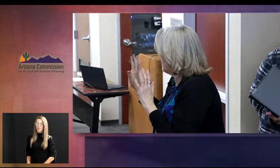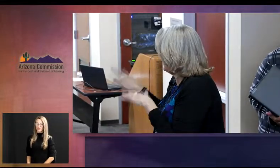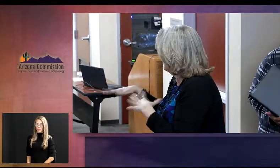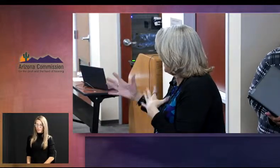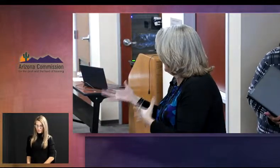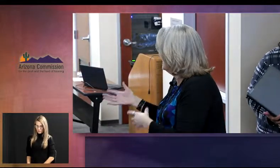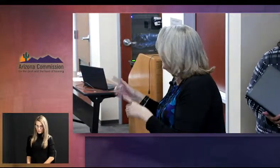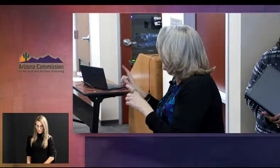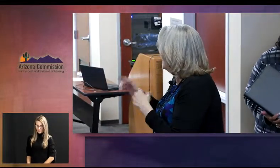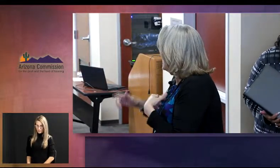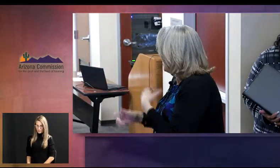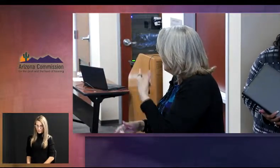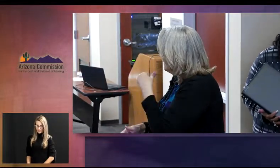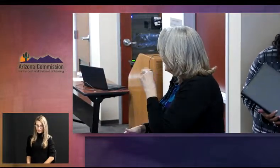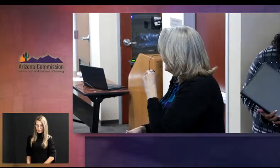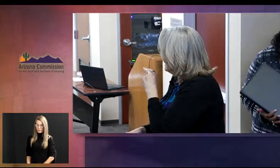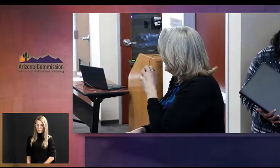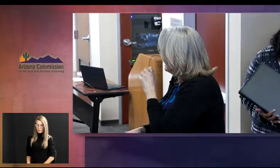It's fine.